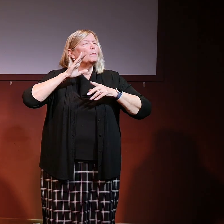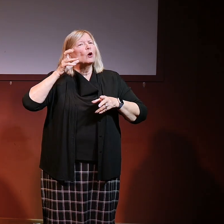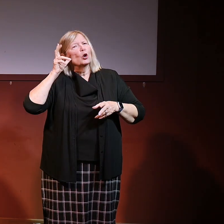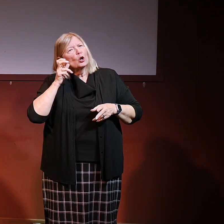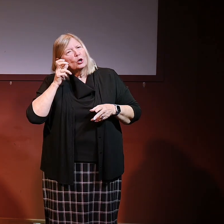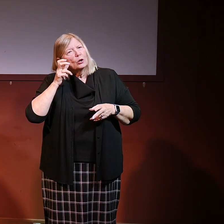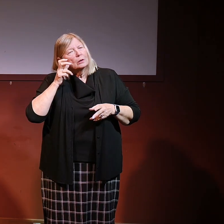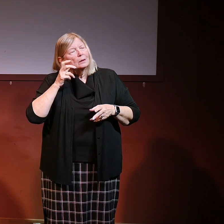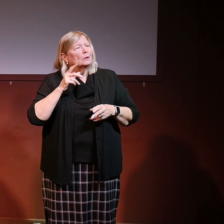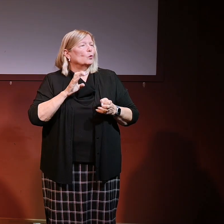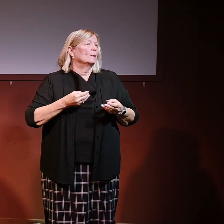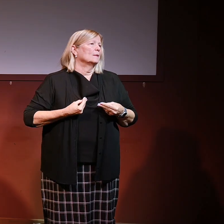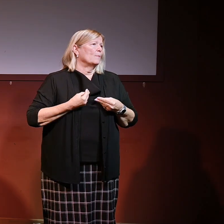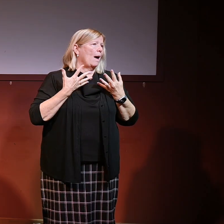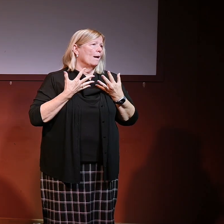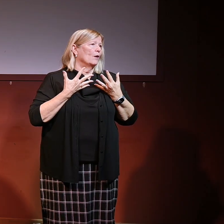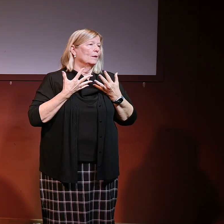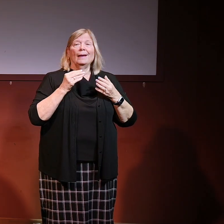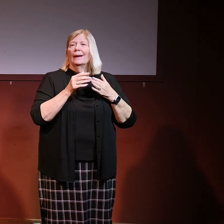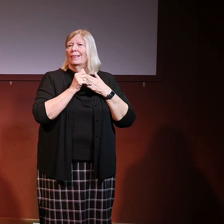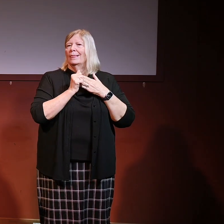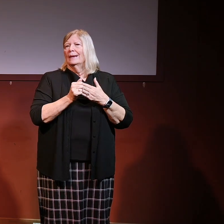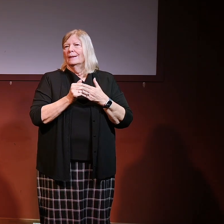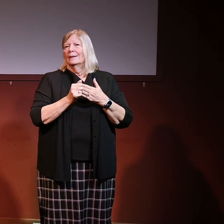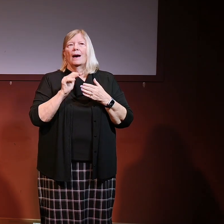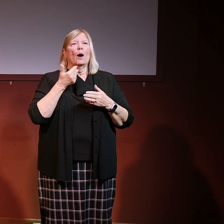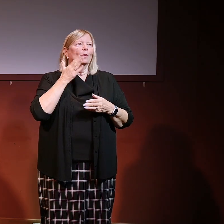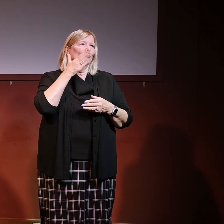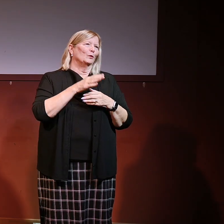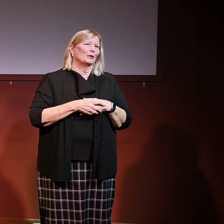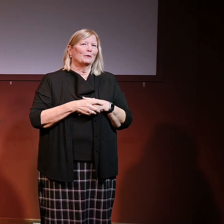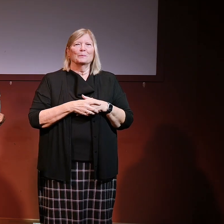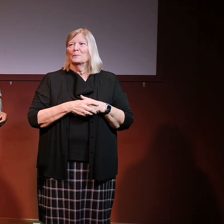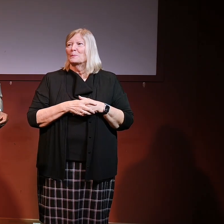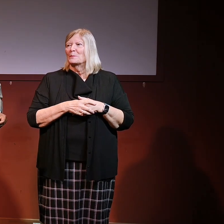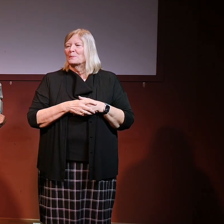to inspire, and to lead our future.